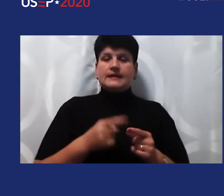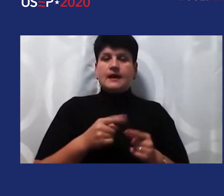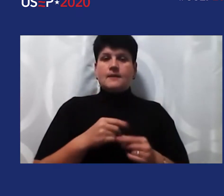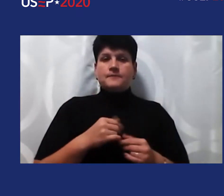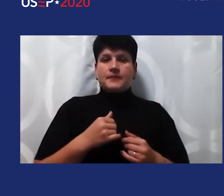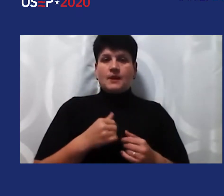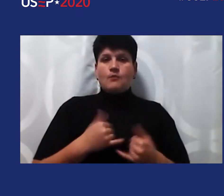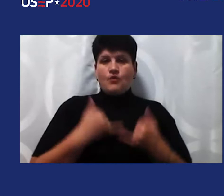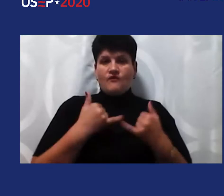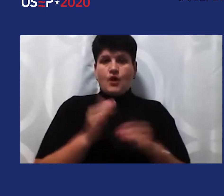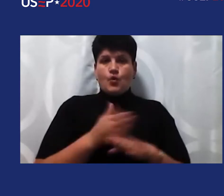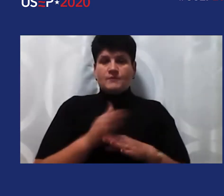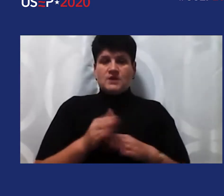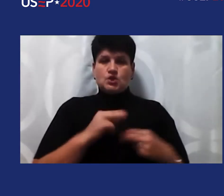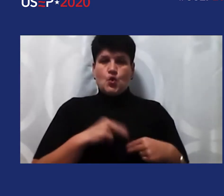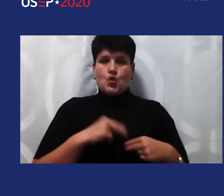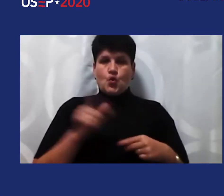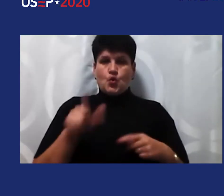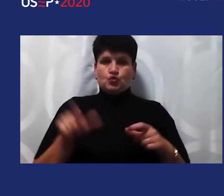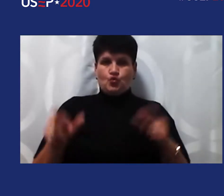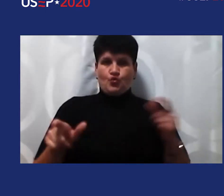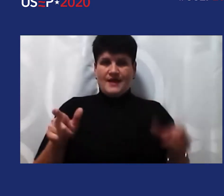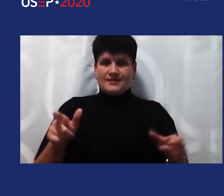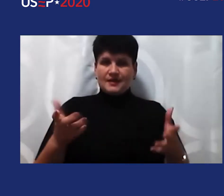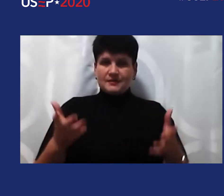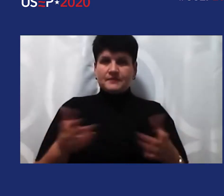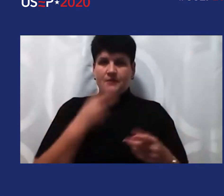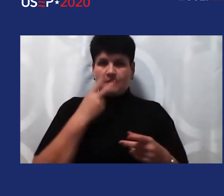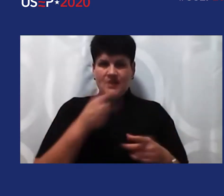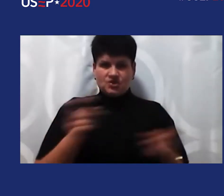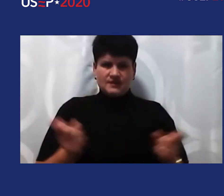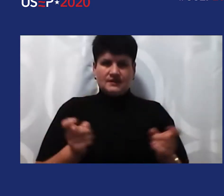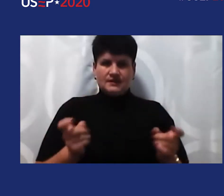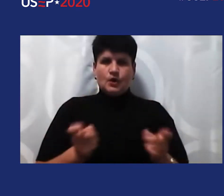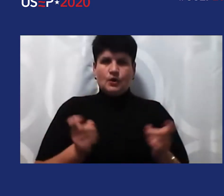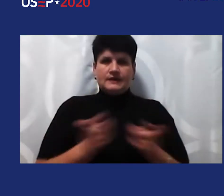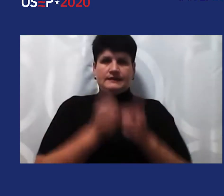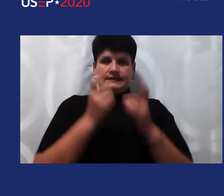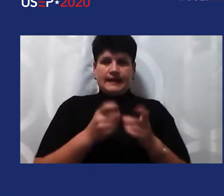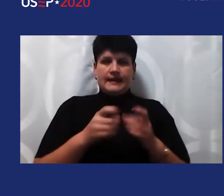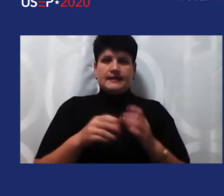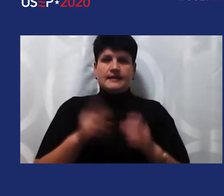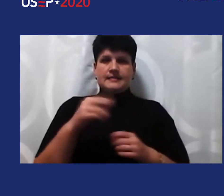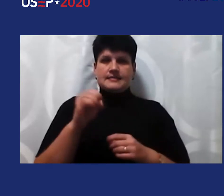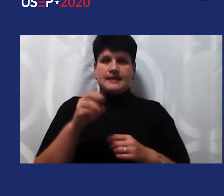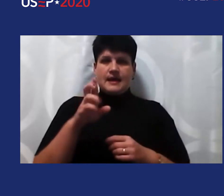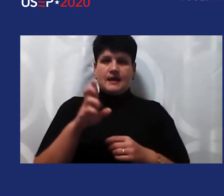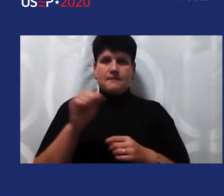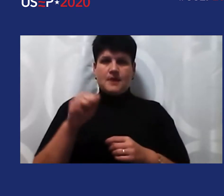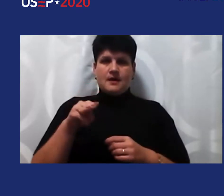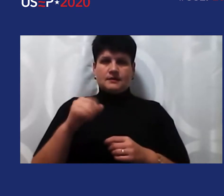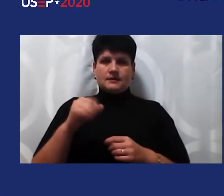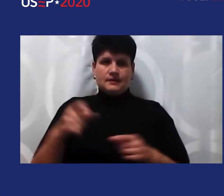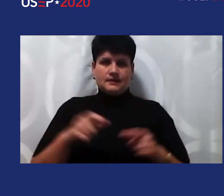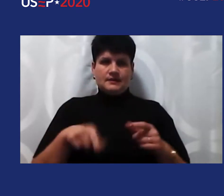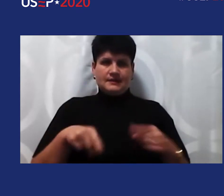and mutual respect to the opponents, of course. Uh, we've seen the first debates between two